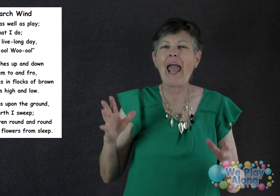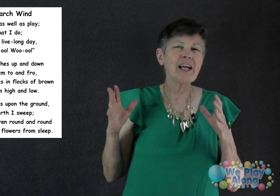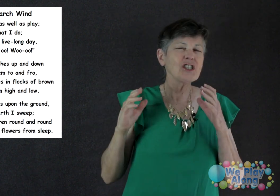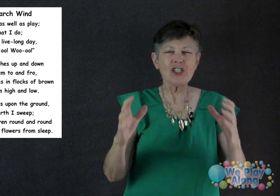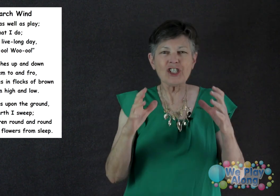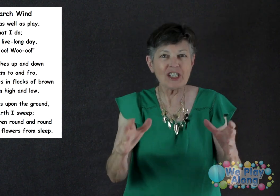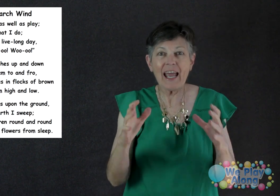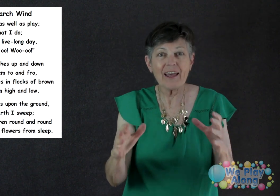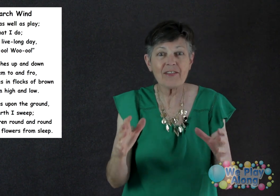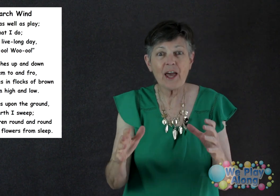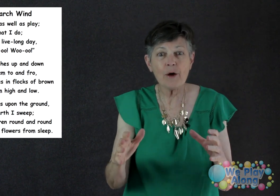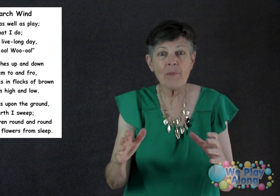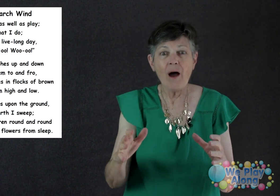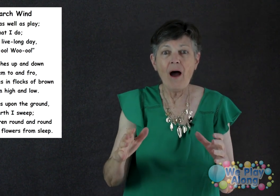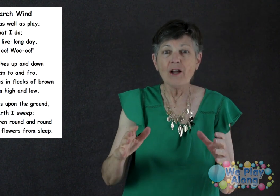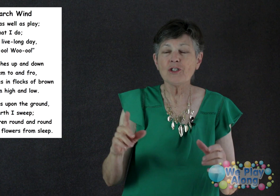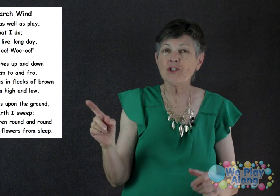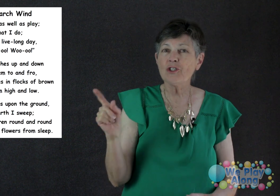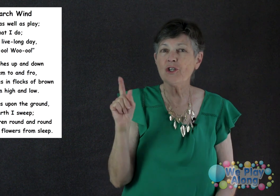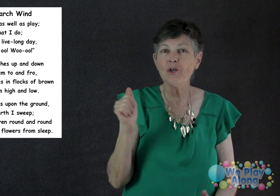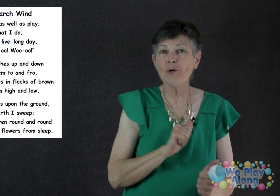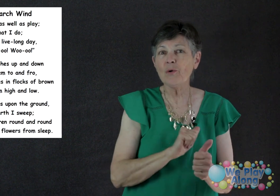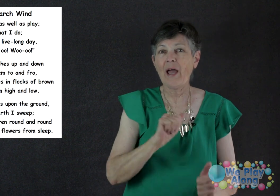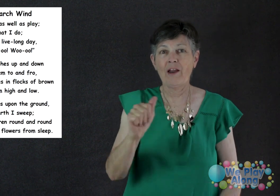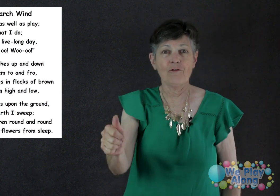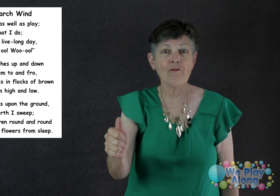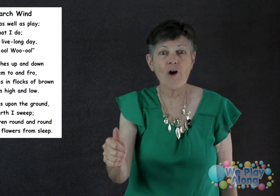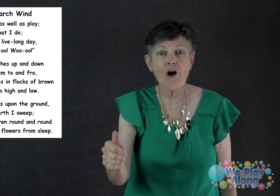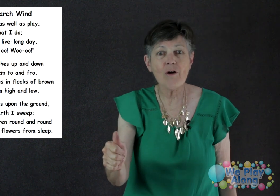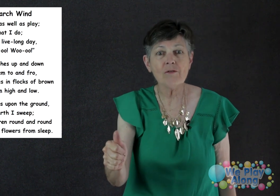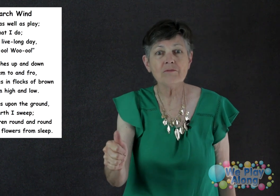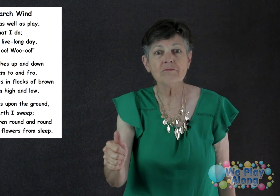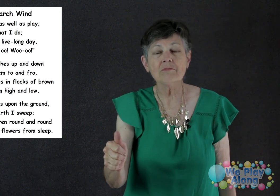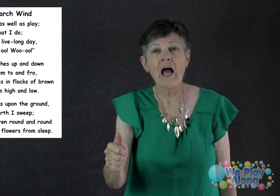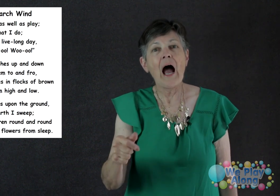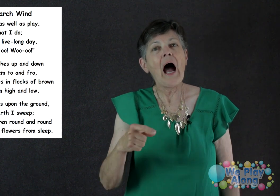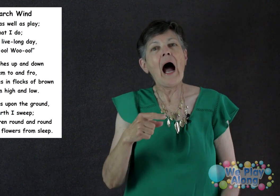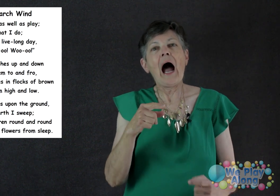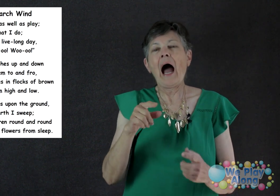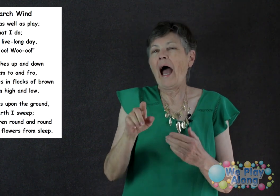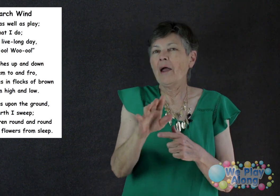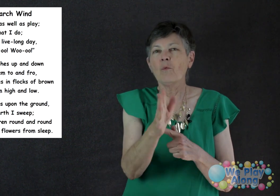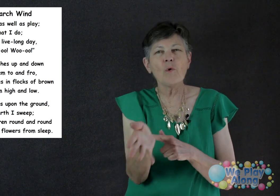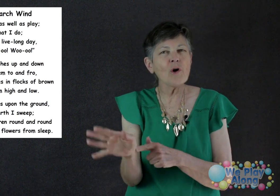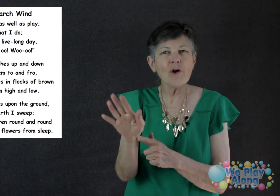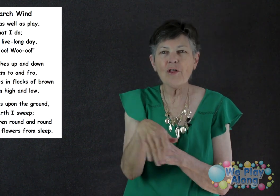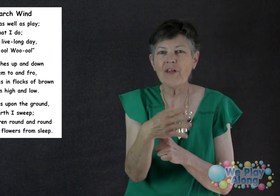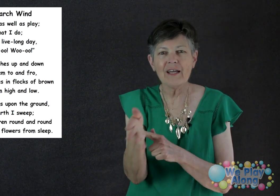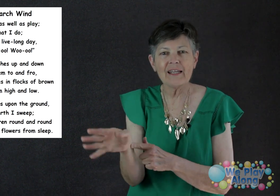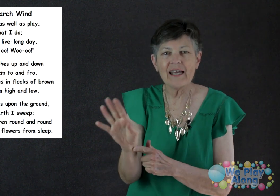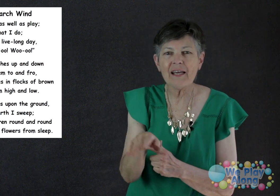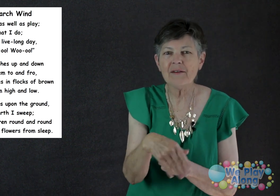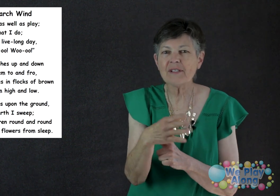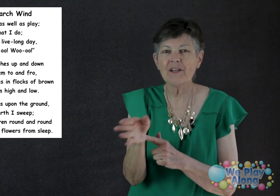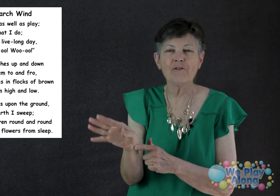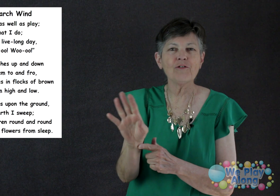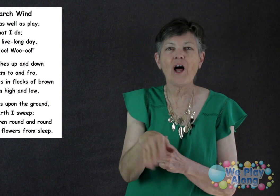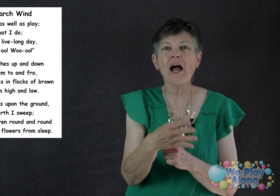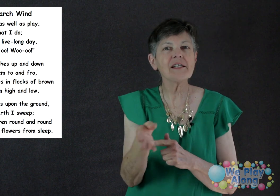and shake them to and fro. I whirl the leaves in flocks